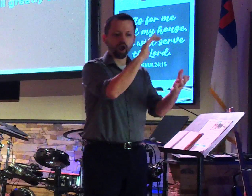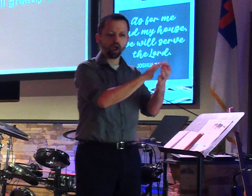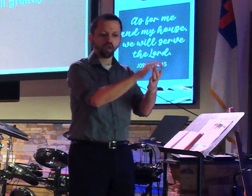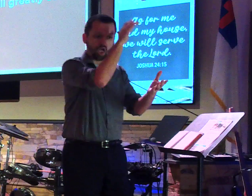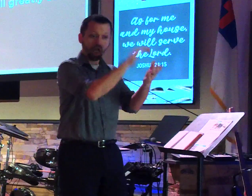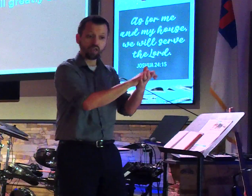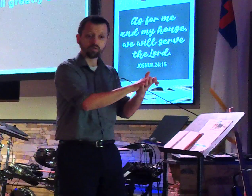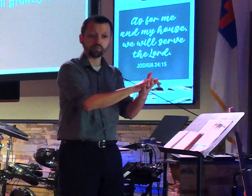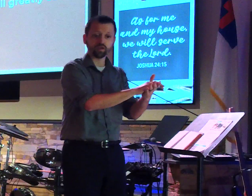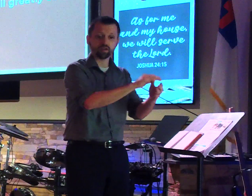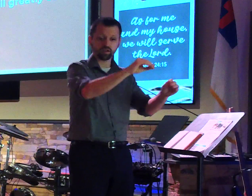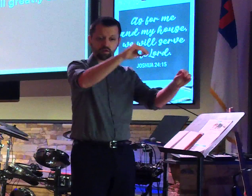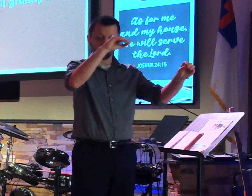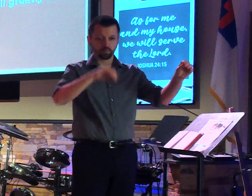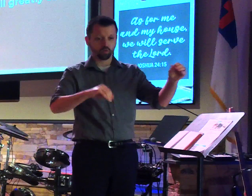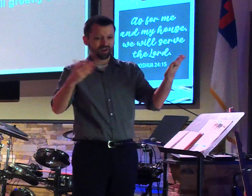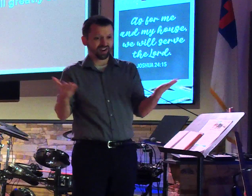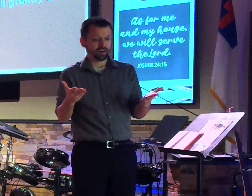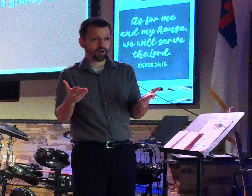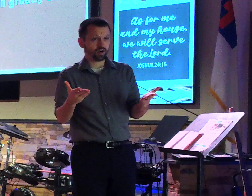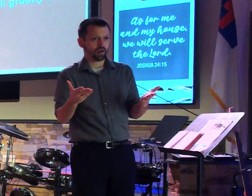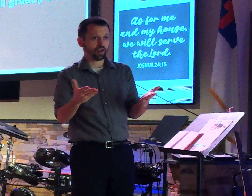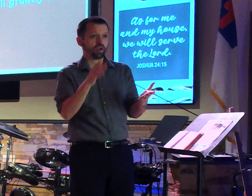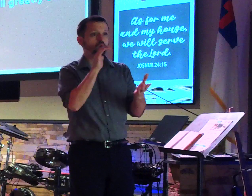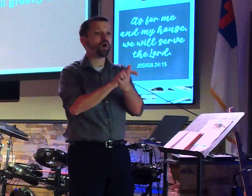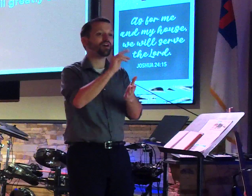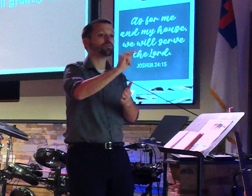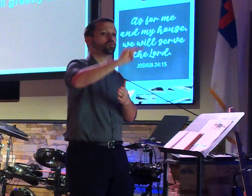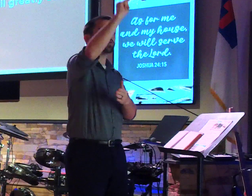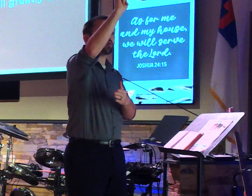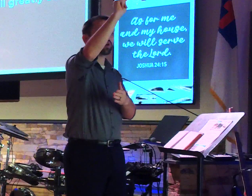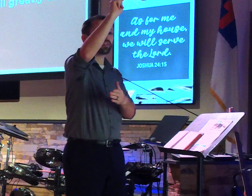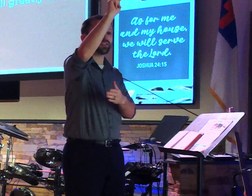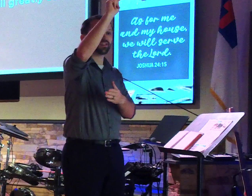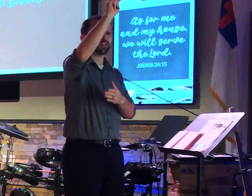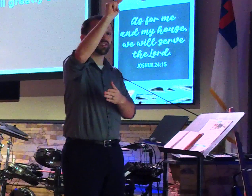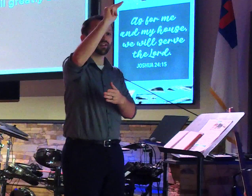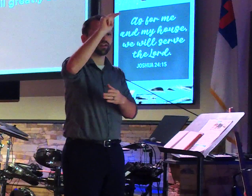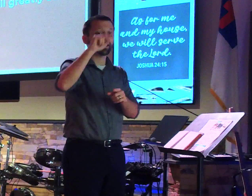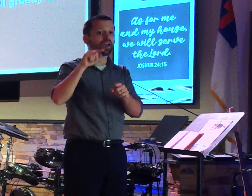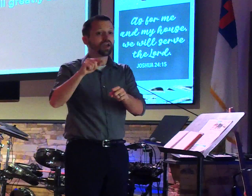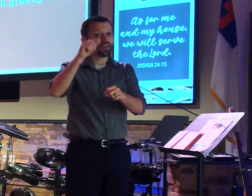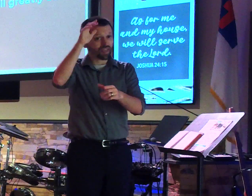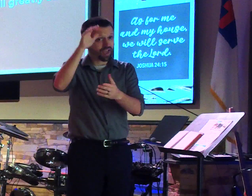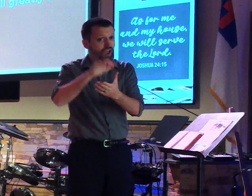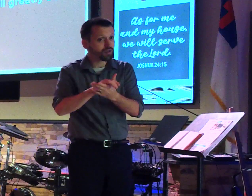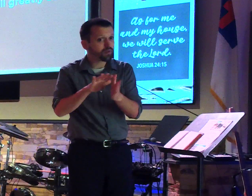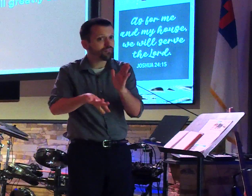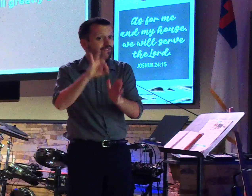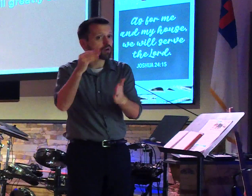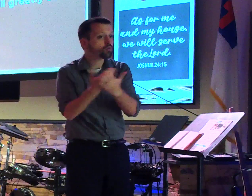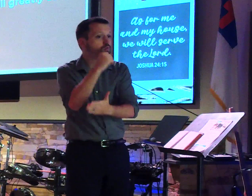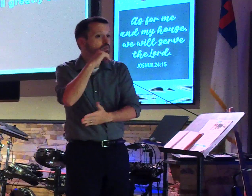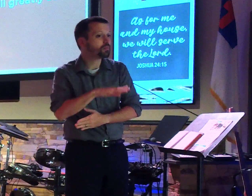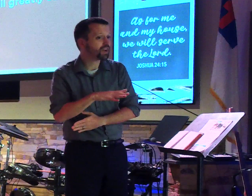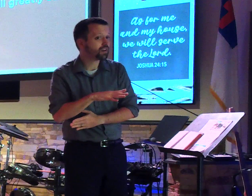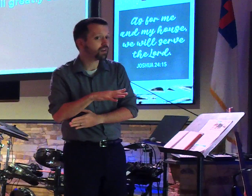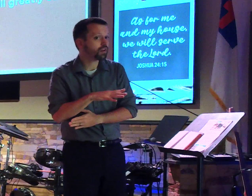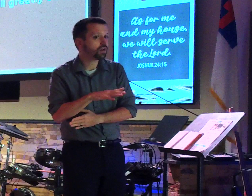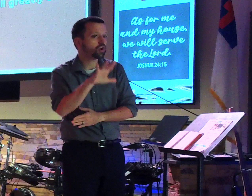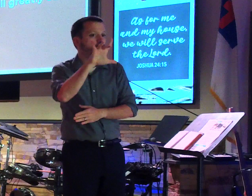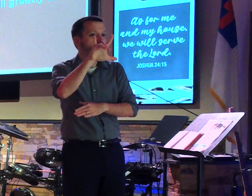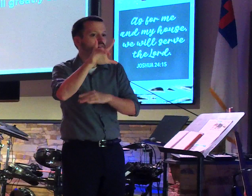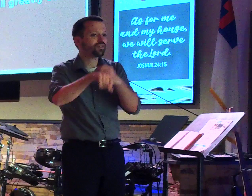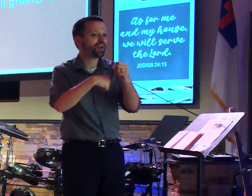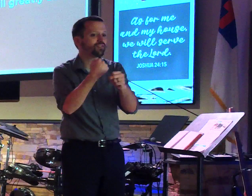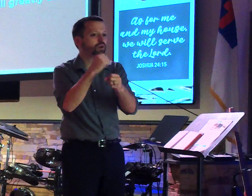stayed up north for several months because he had a new job. He found a new woman while he was down here. 25 years